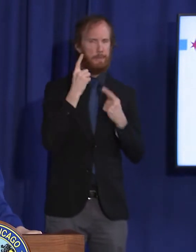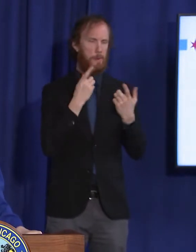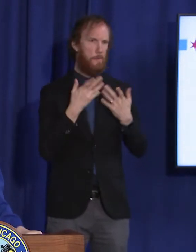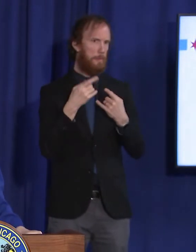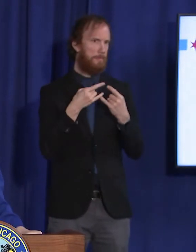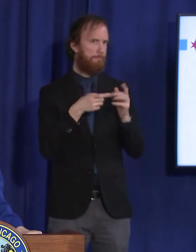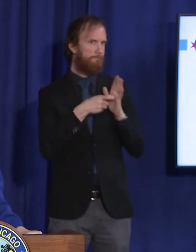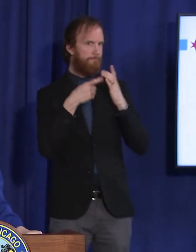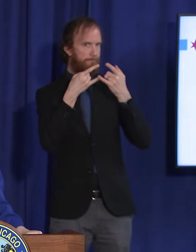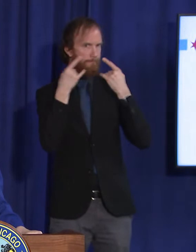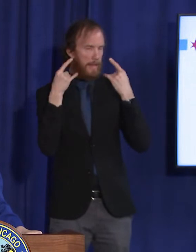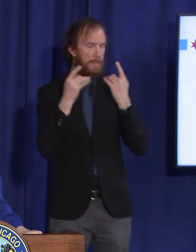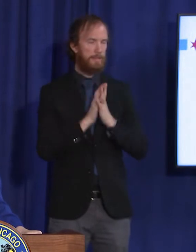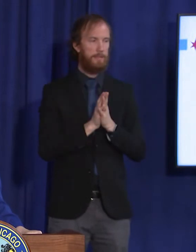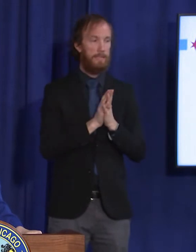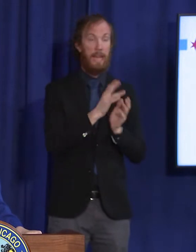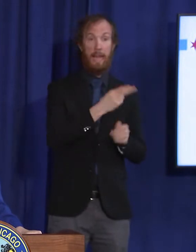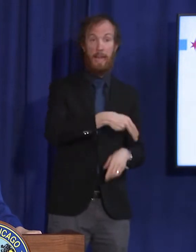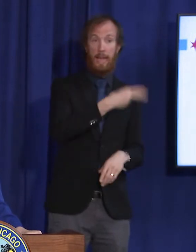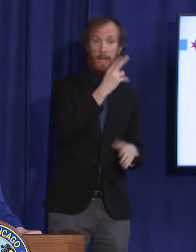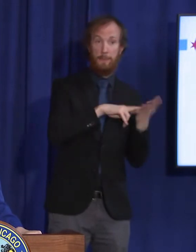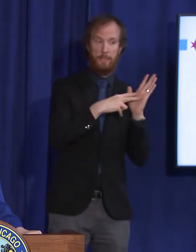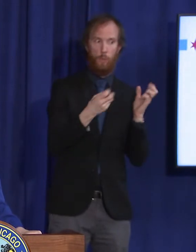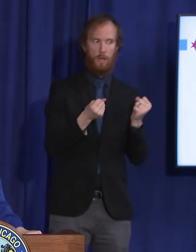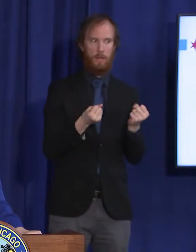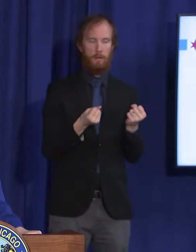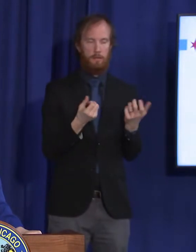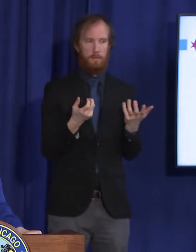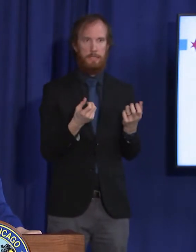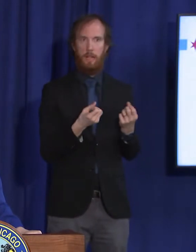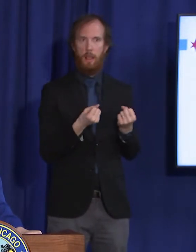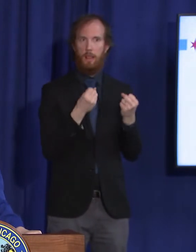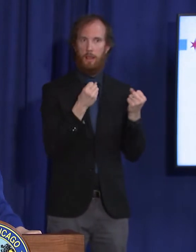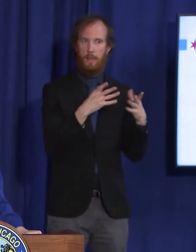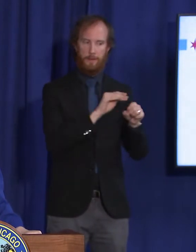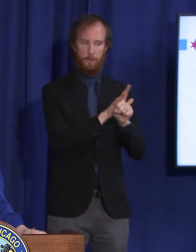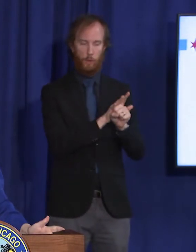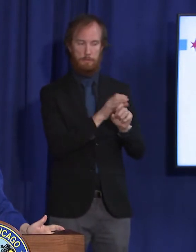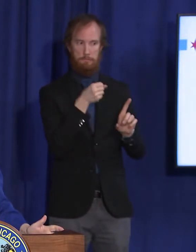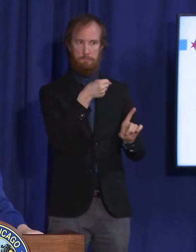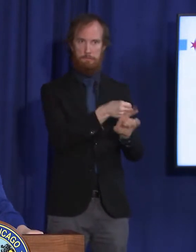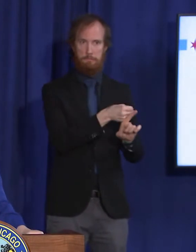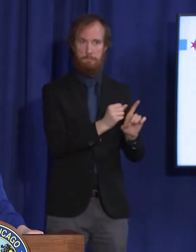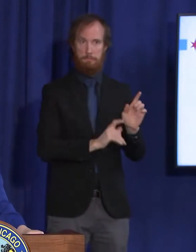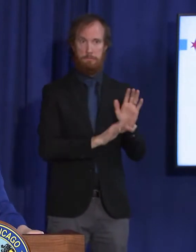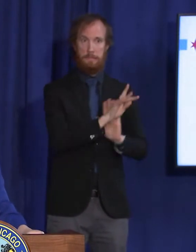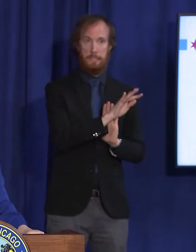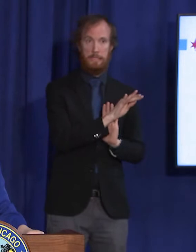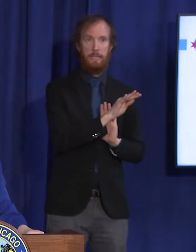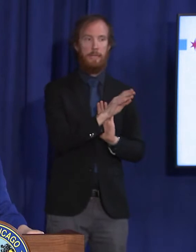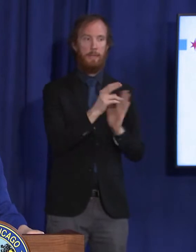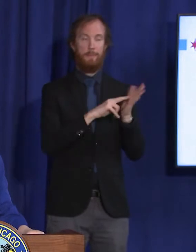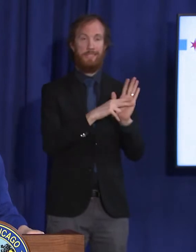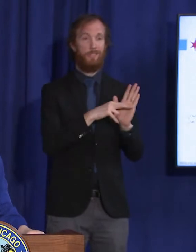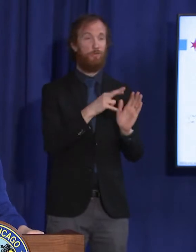High means there's a lot of COVID in that setting. Risk is high. The CDC recommends indoor